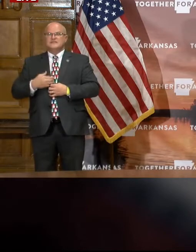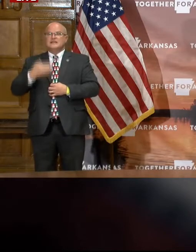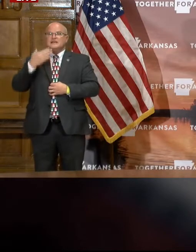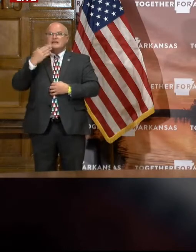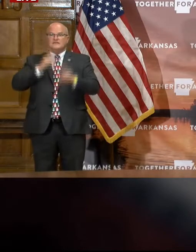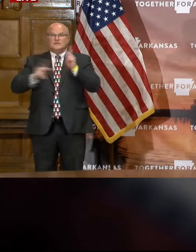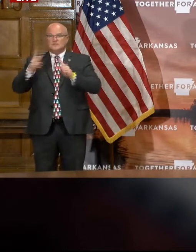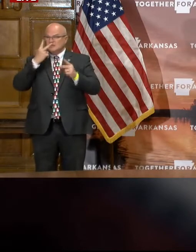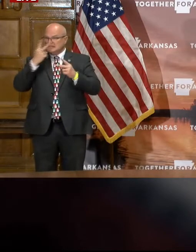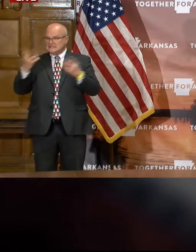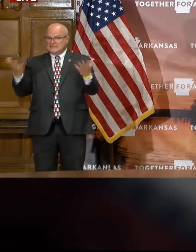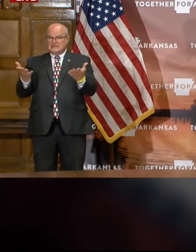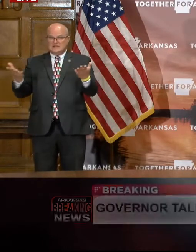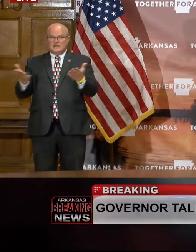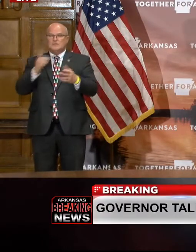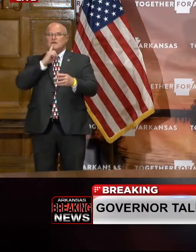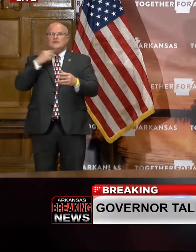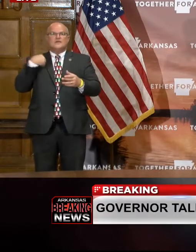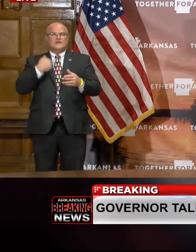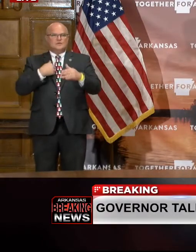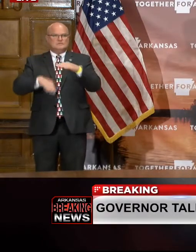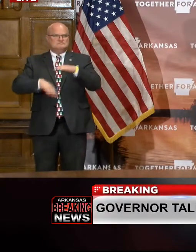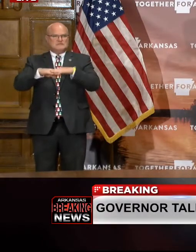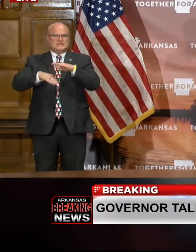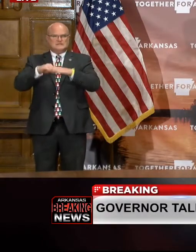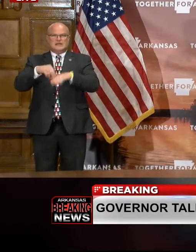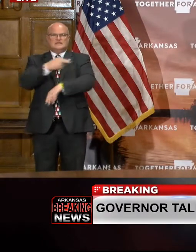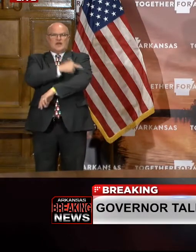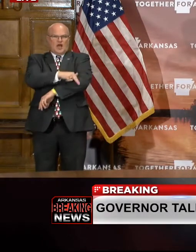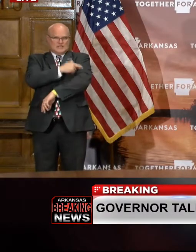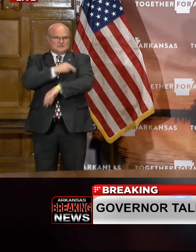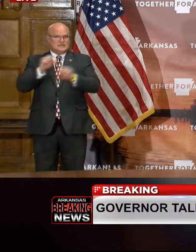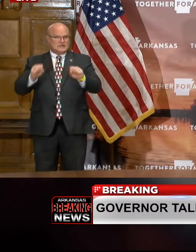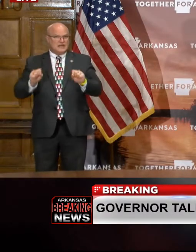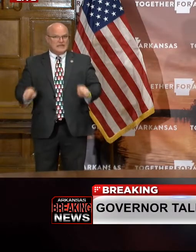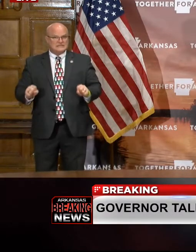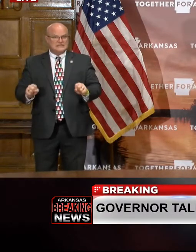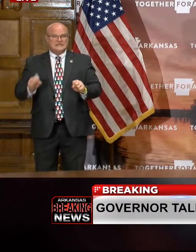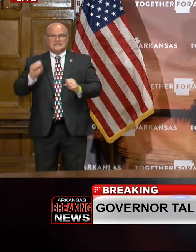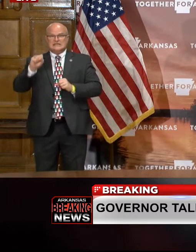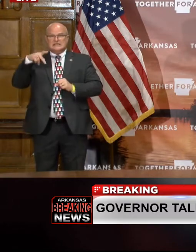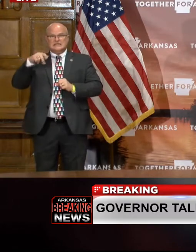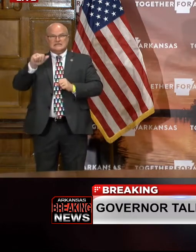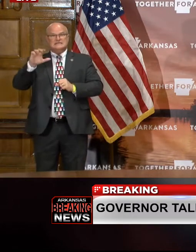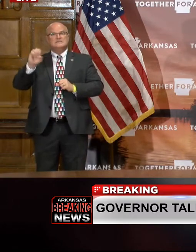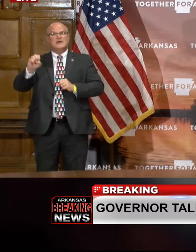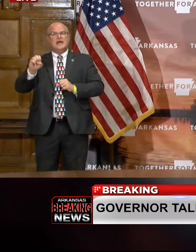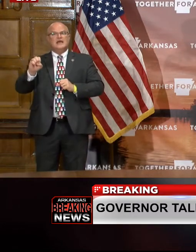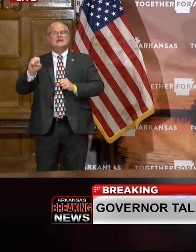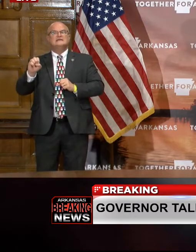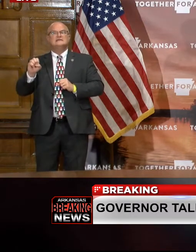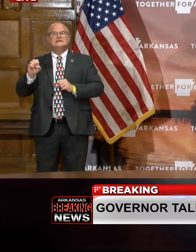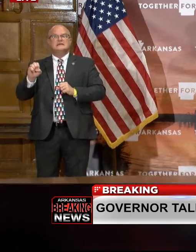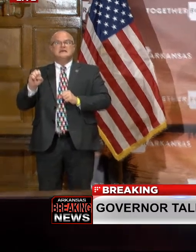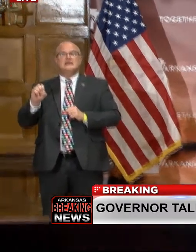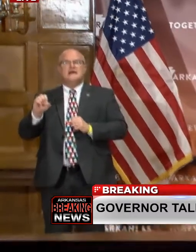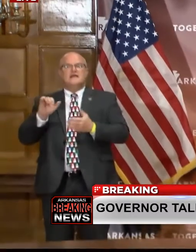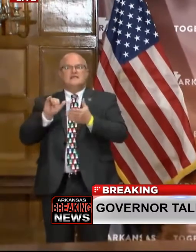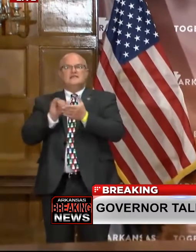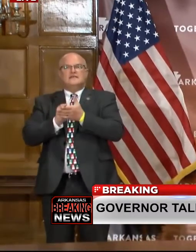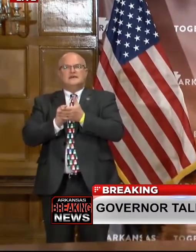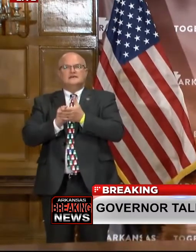the focus is making sure we maximize our hospital capacity and space. The